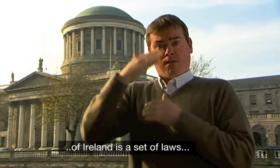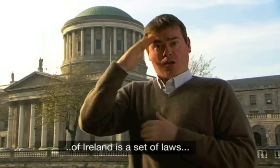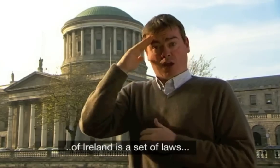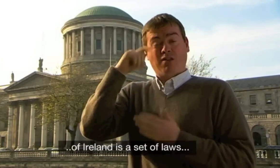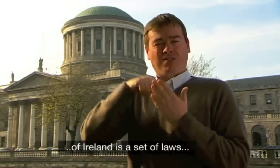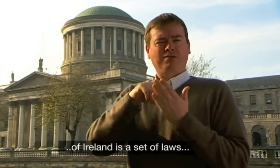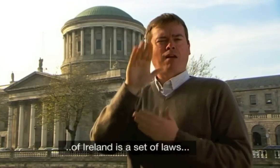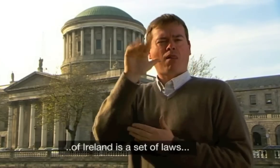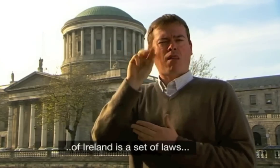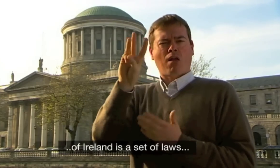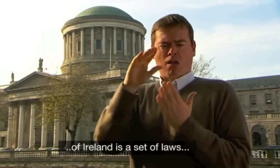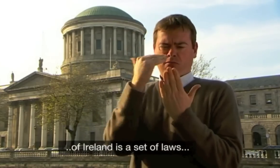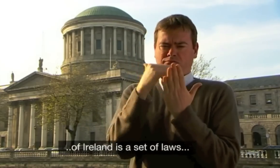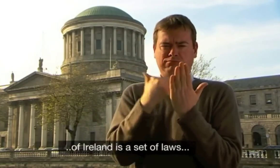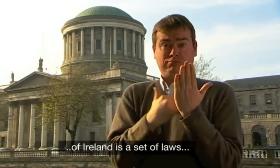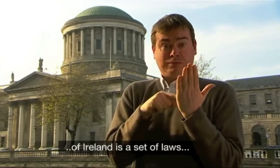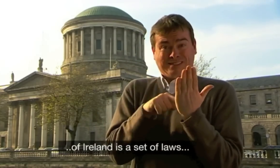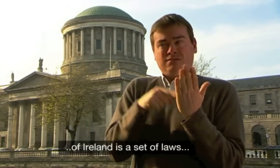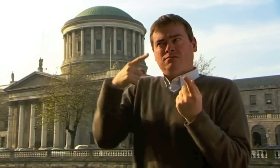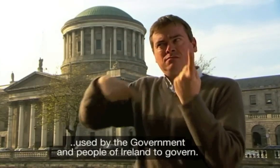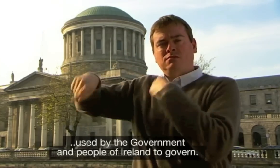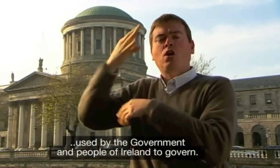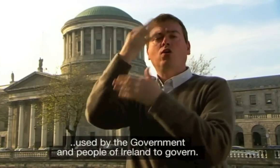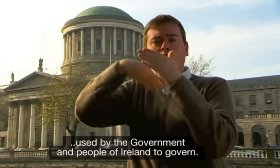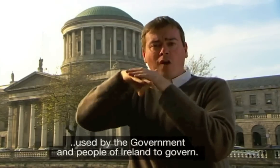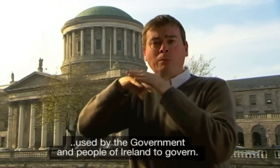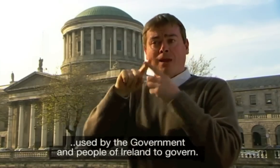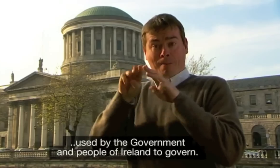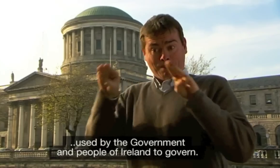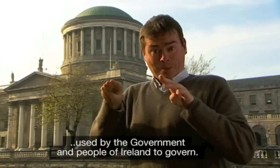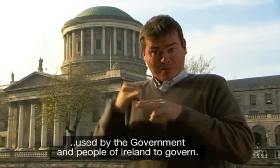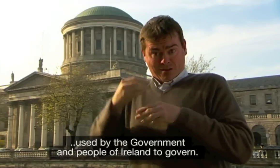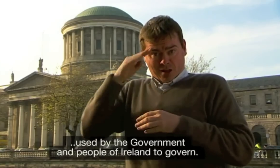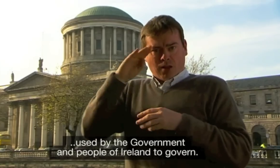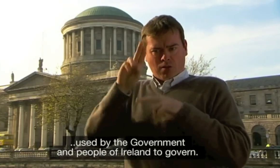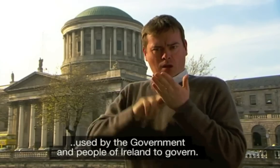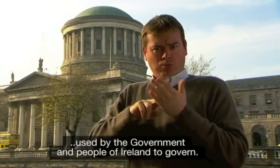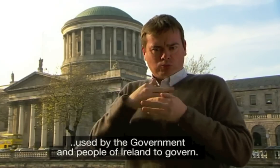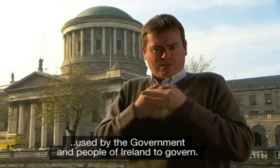of Ireland is a set of laws used by the government and people of Ireland to